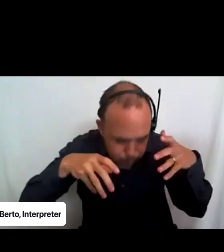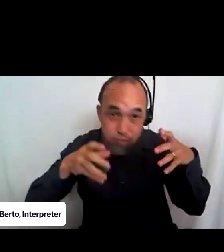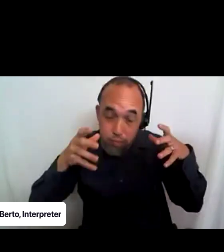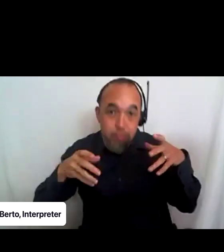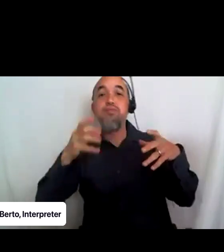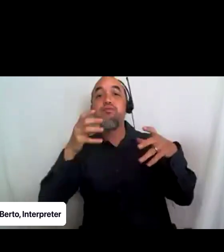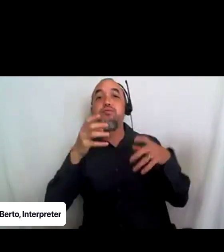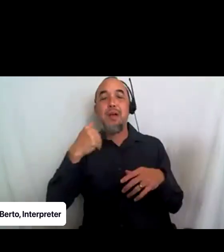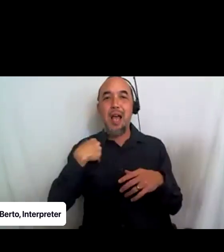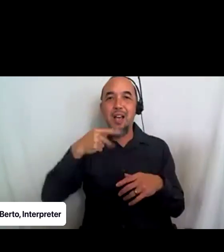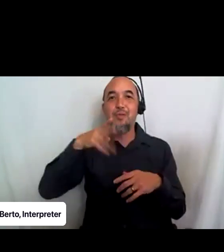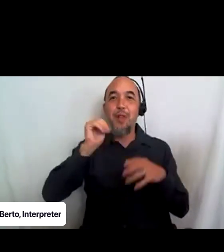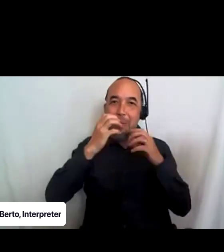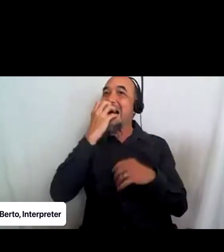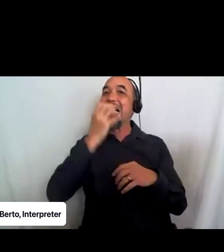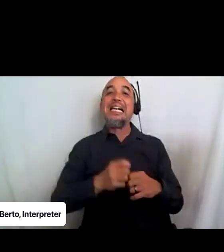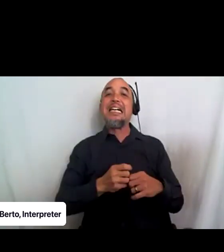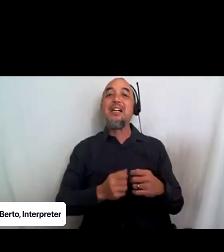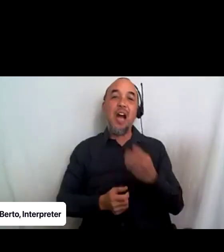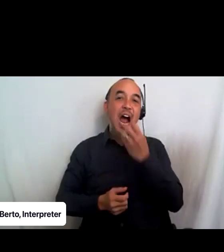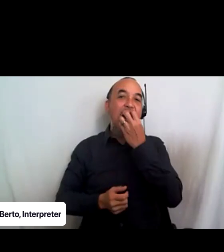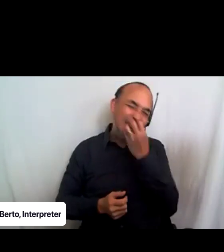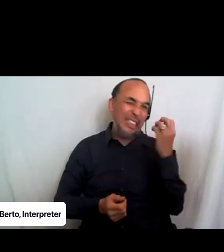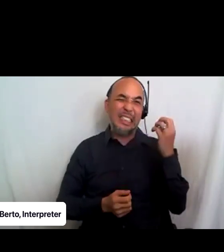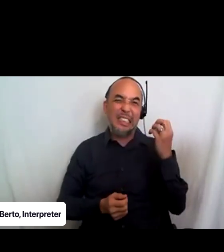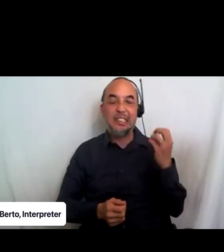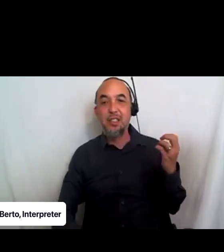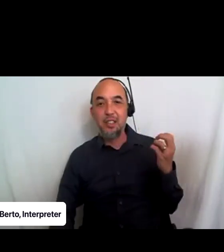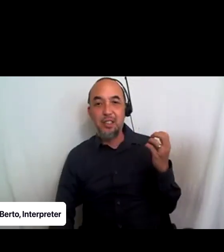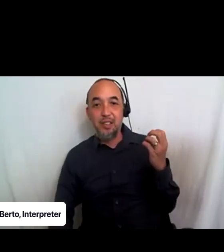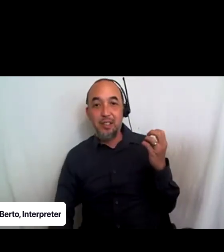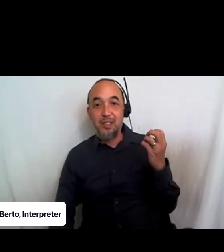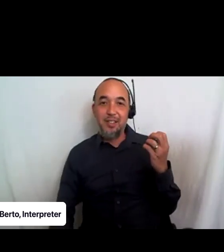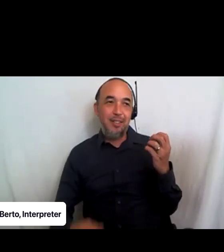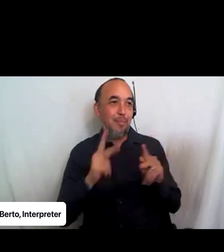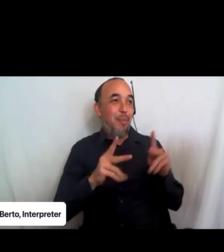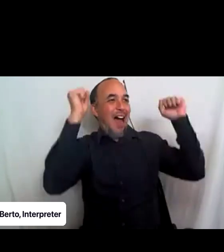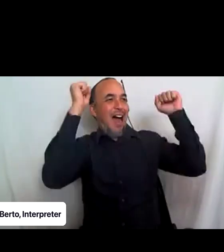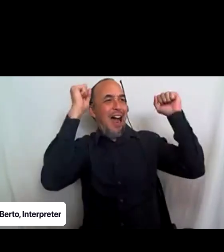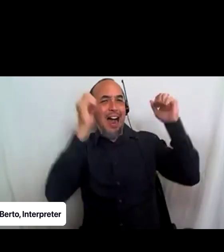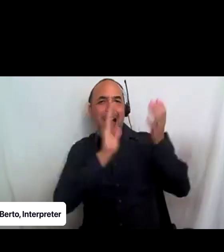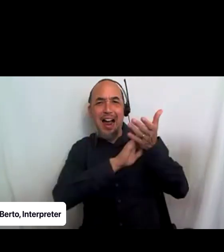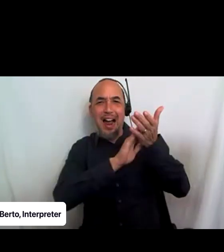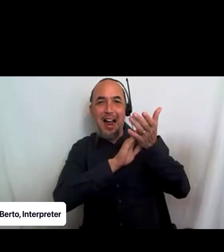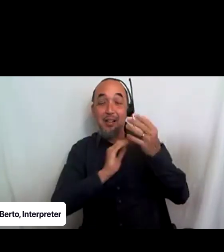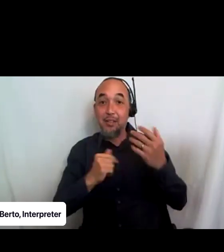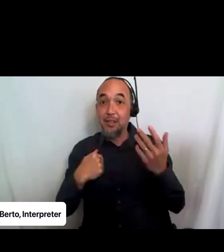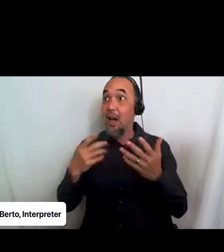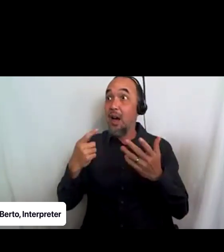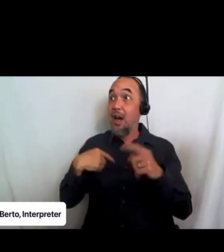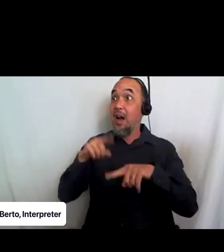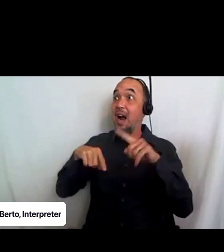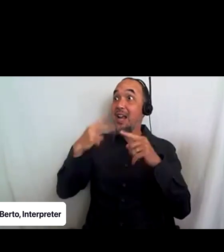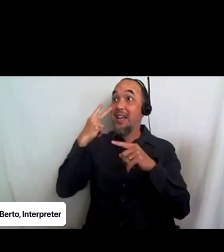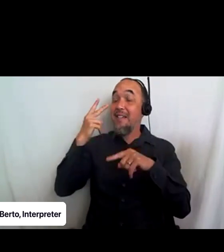everyone's like, yay! They're like, take a bite, and I take a bite, ah! And they're like, yay! And then I go, ah, I can't see.